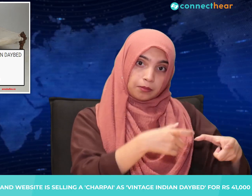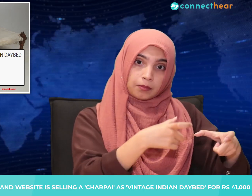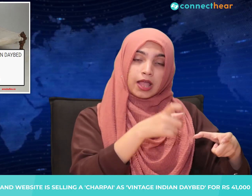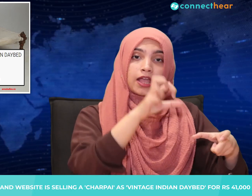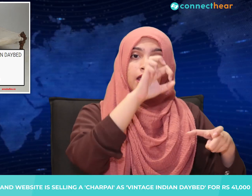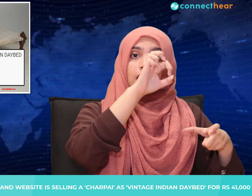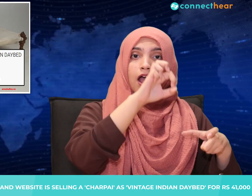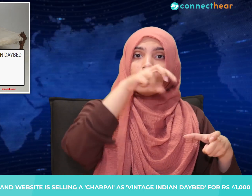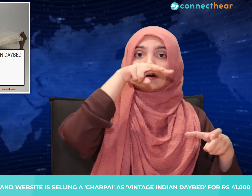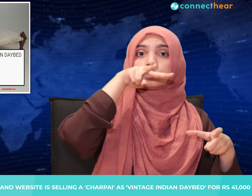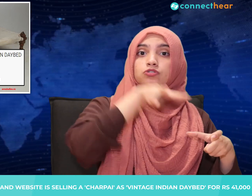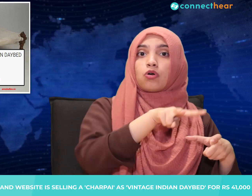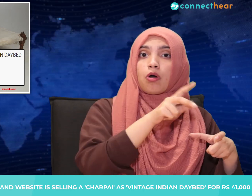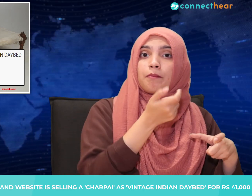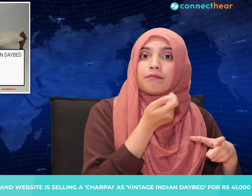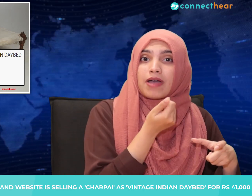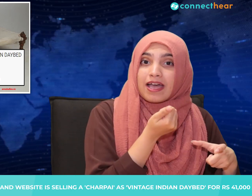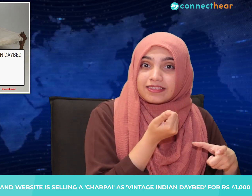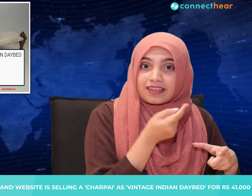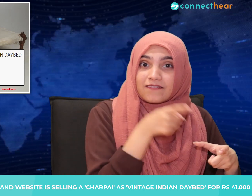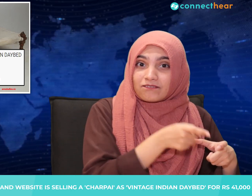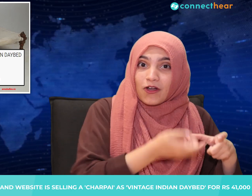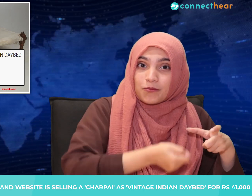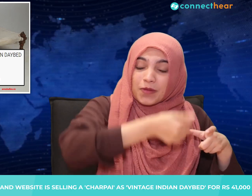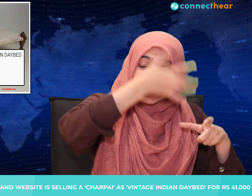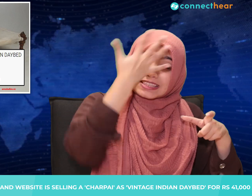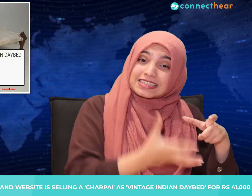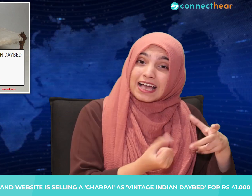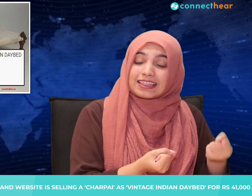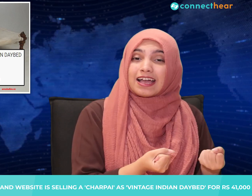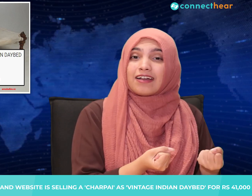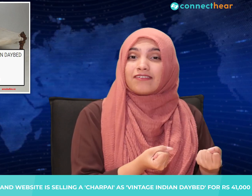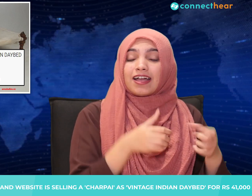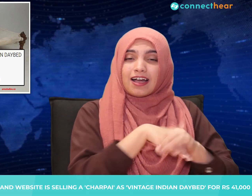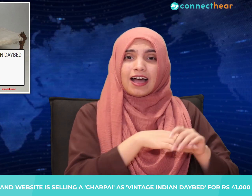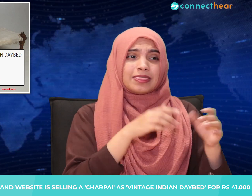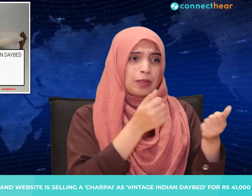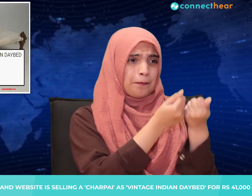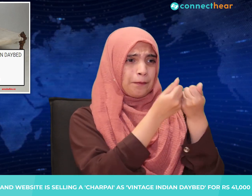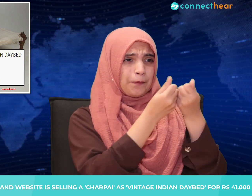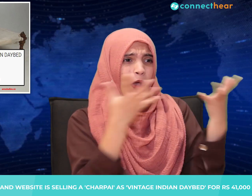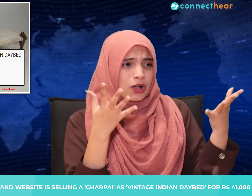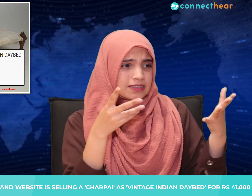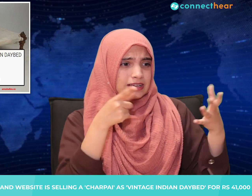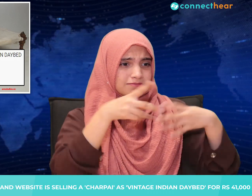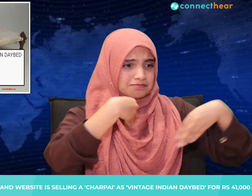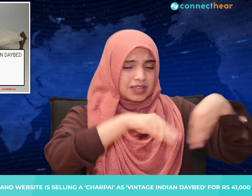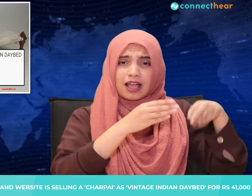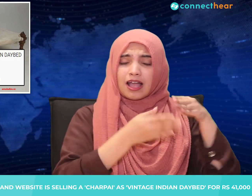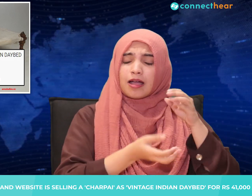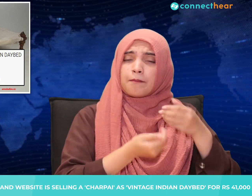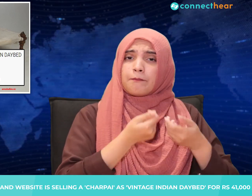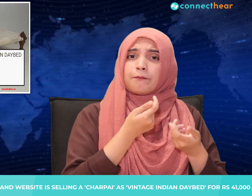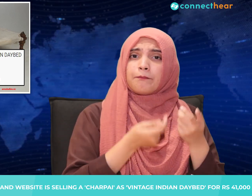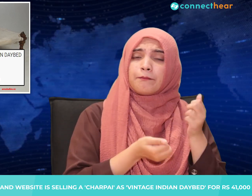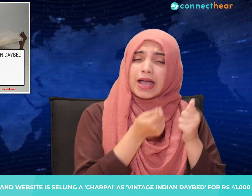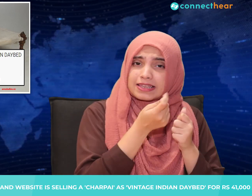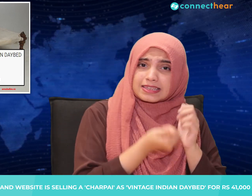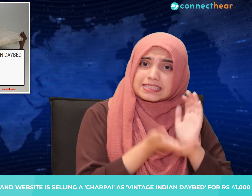That means each disposable plate costs almost 13 rupees. The move was met with much